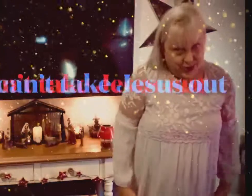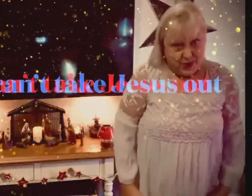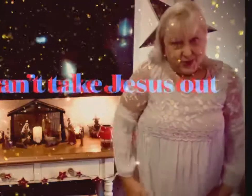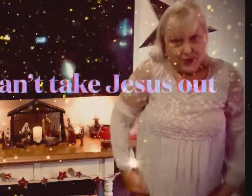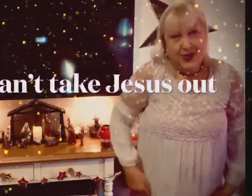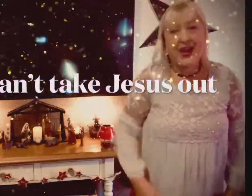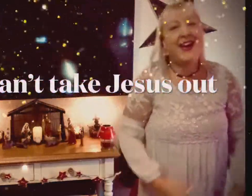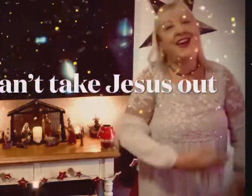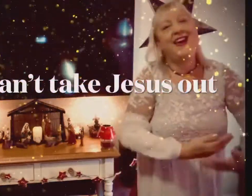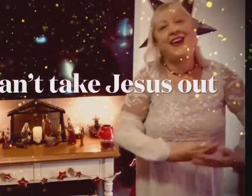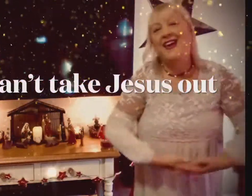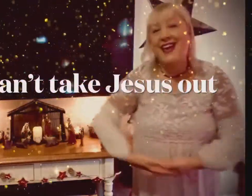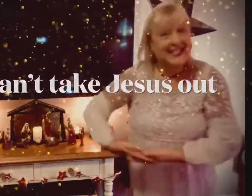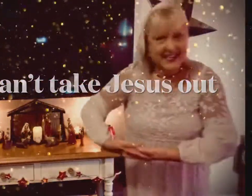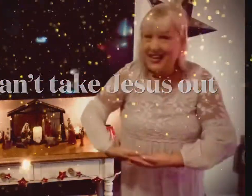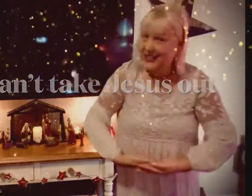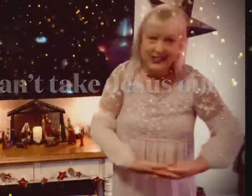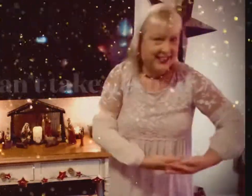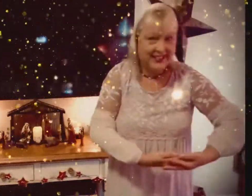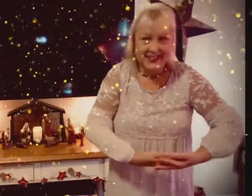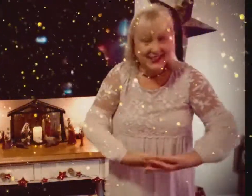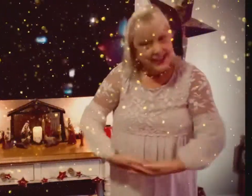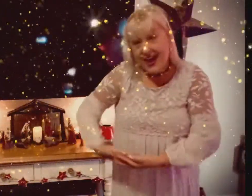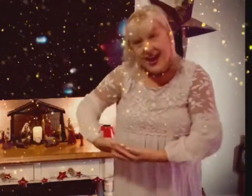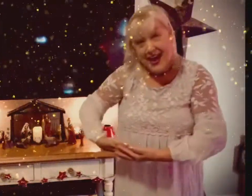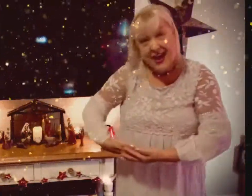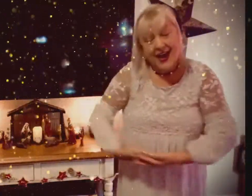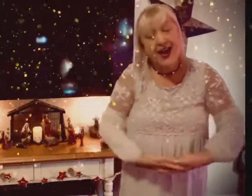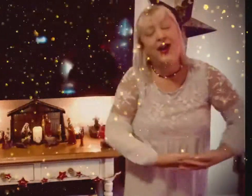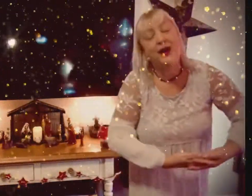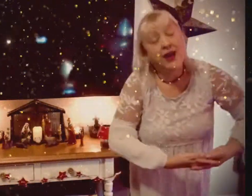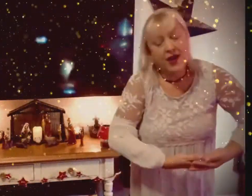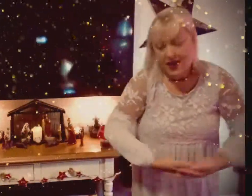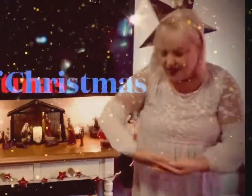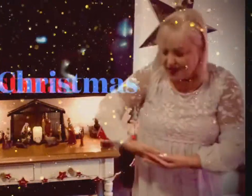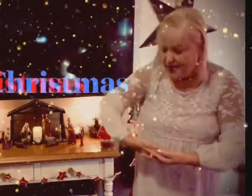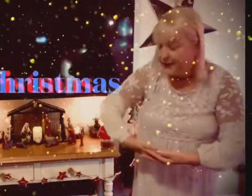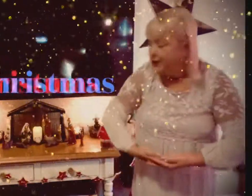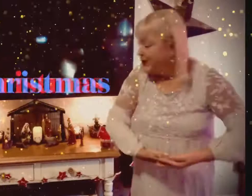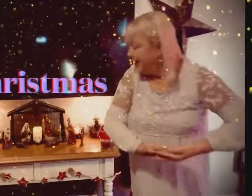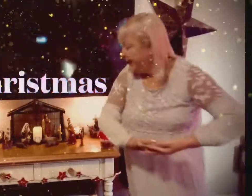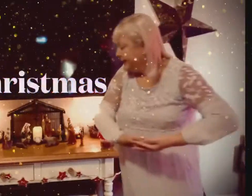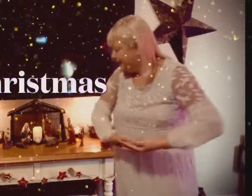can't take Jesus out of Christmas,